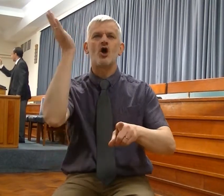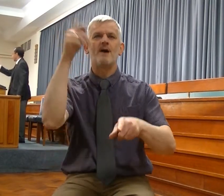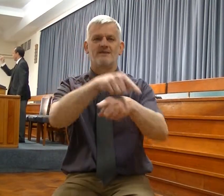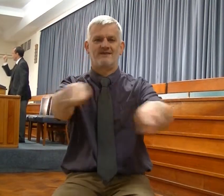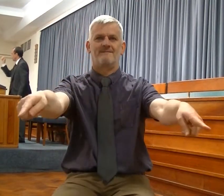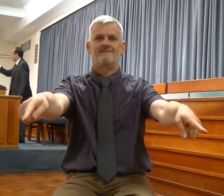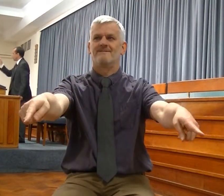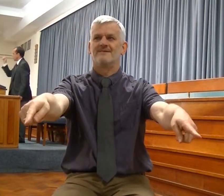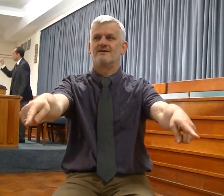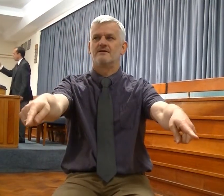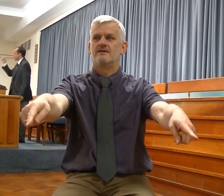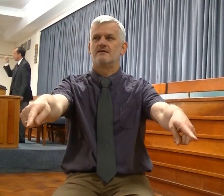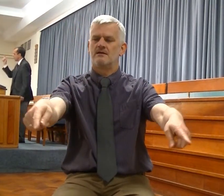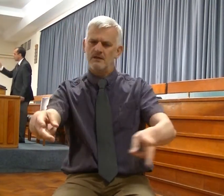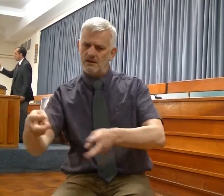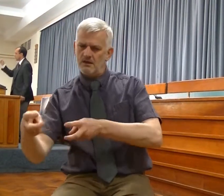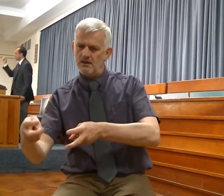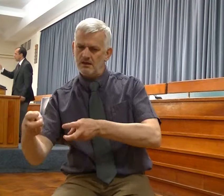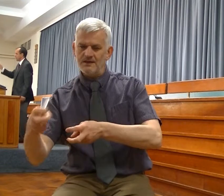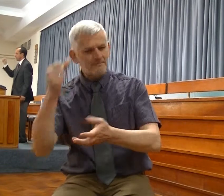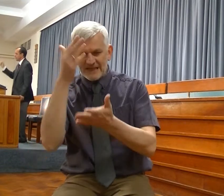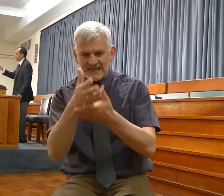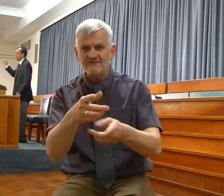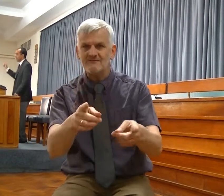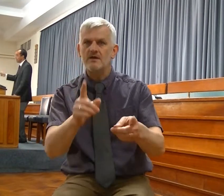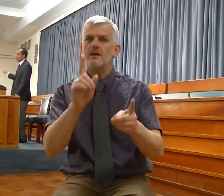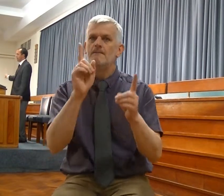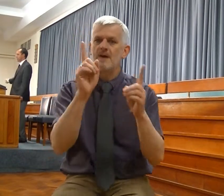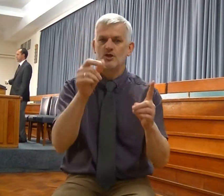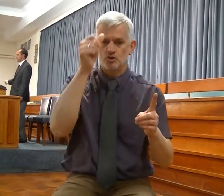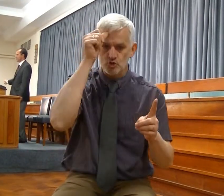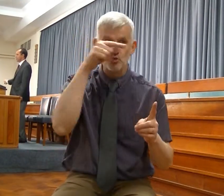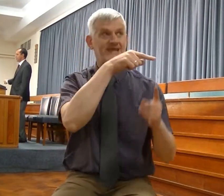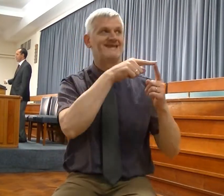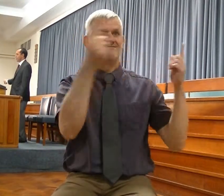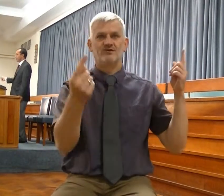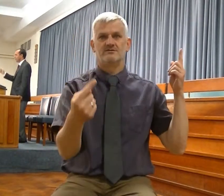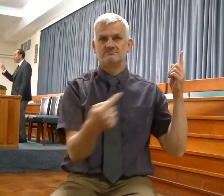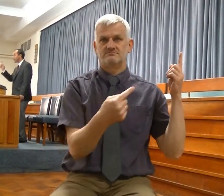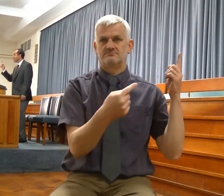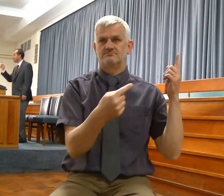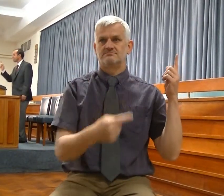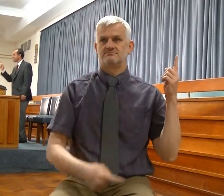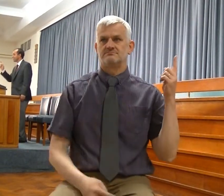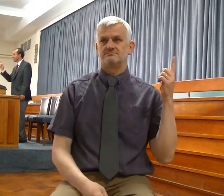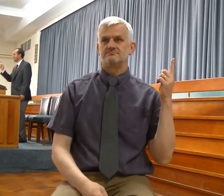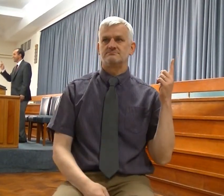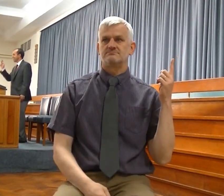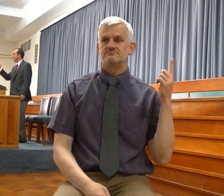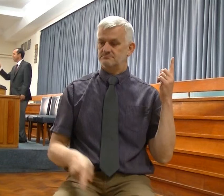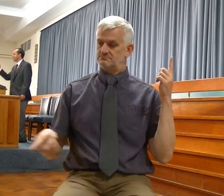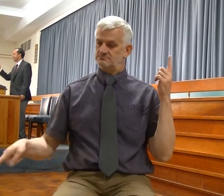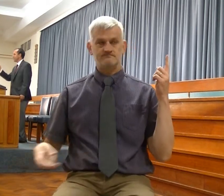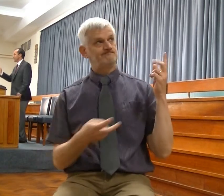but at least they knew that the person of Christ on that cross was completely different than anyone else. He heard the